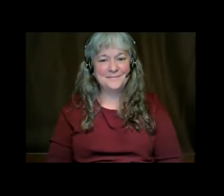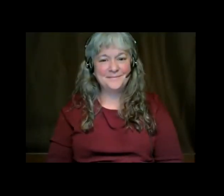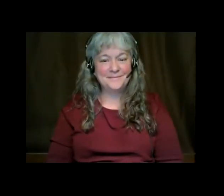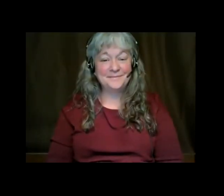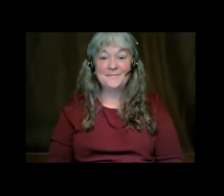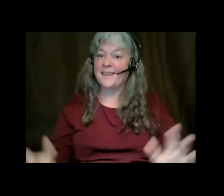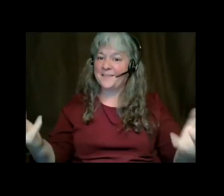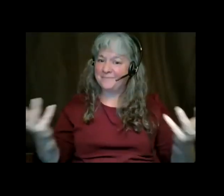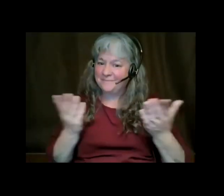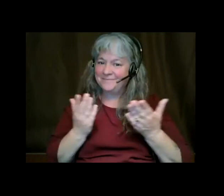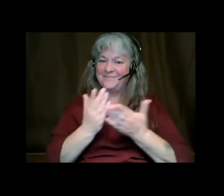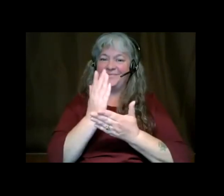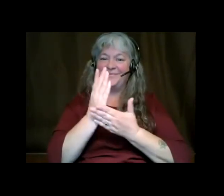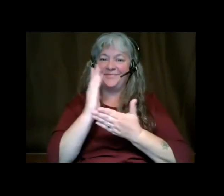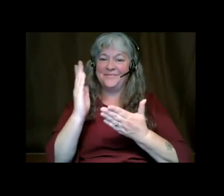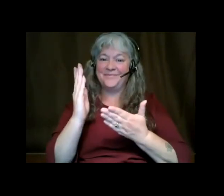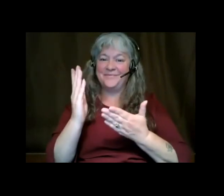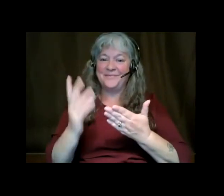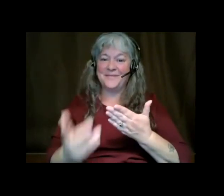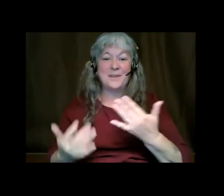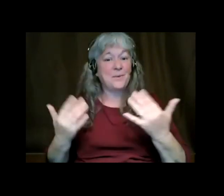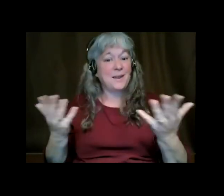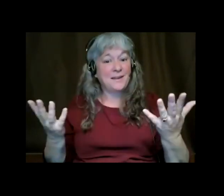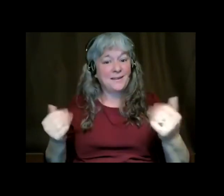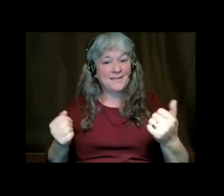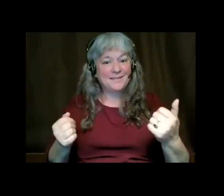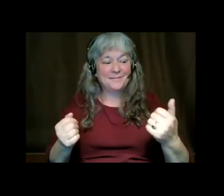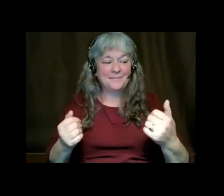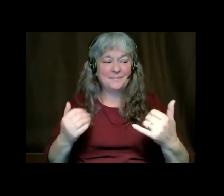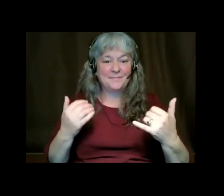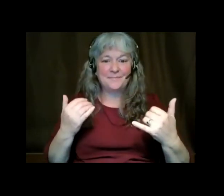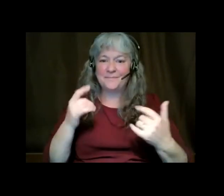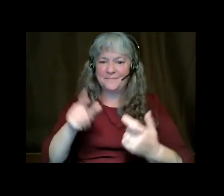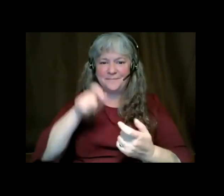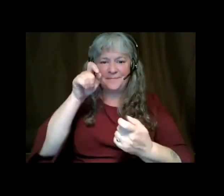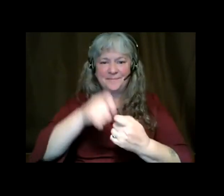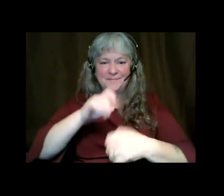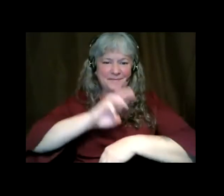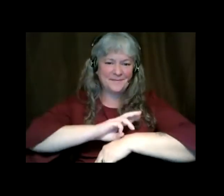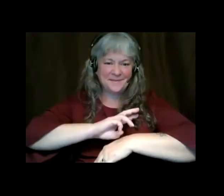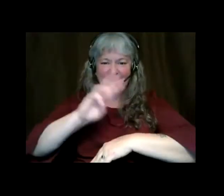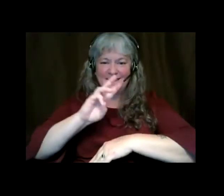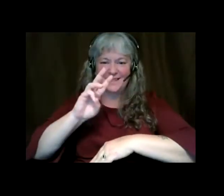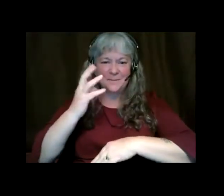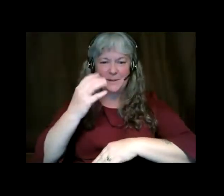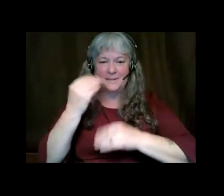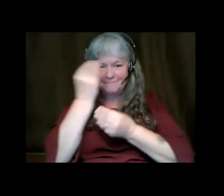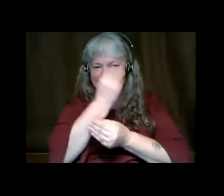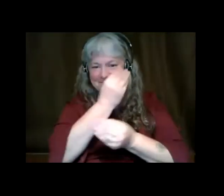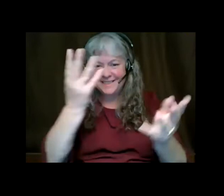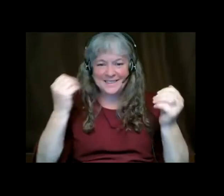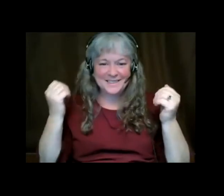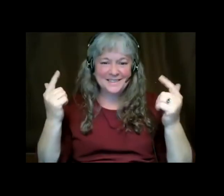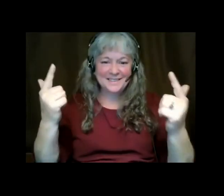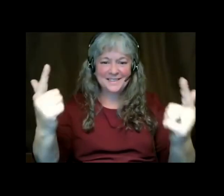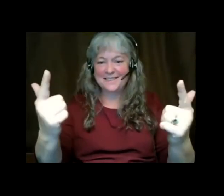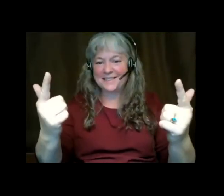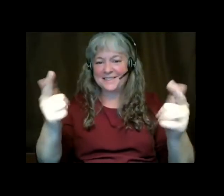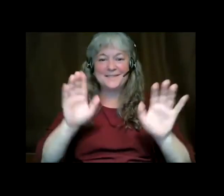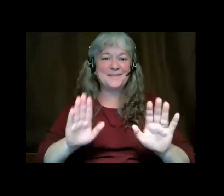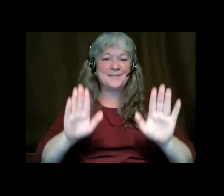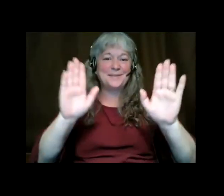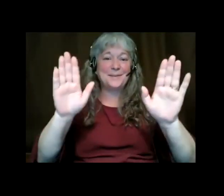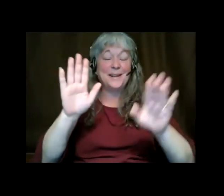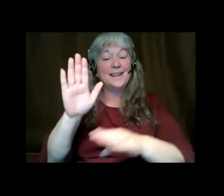All right. Well, it is straight up at 6 o'clock. So we want to wish everyone a great